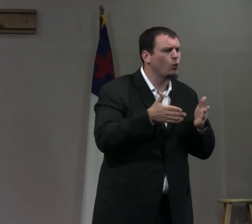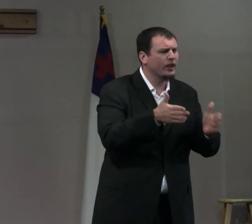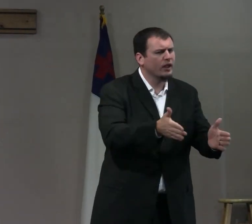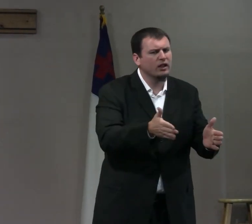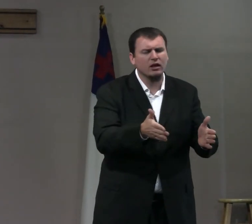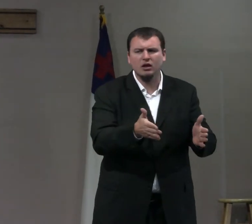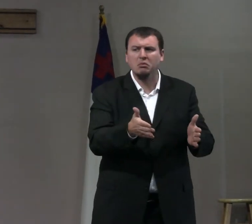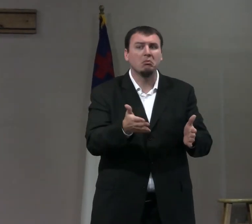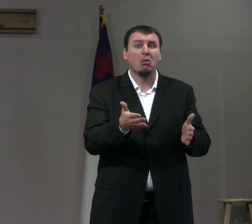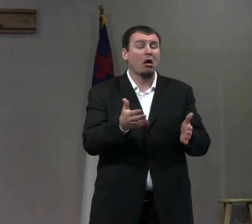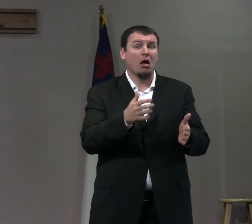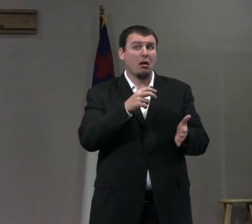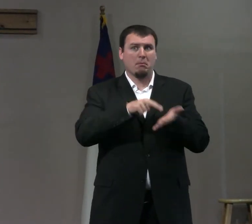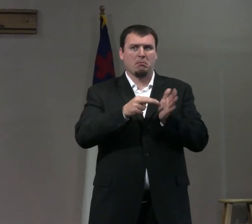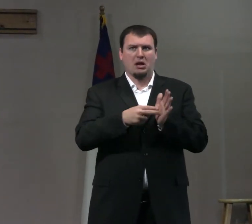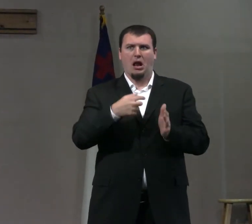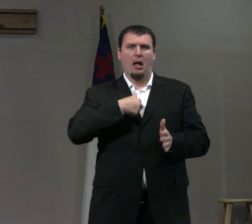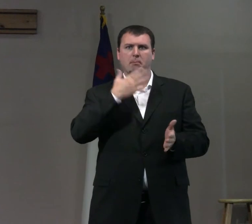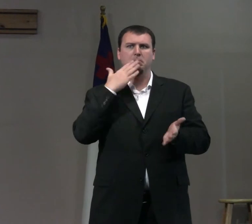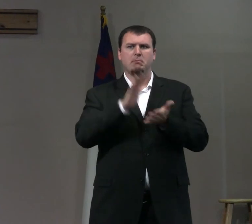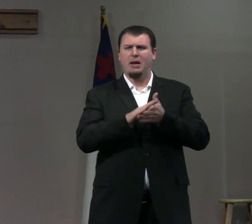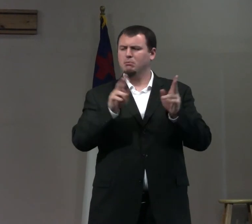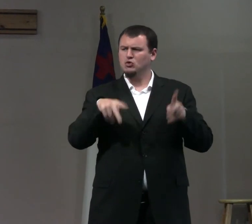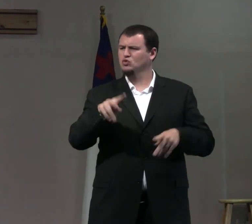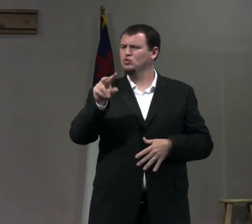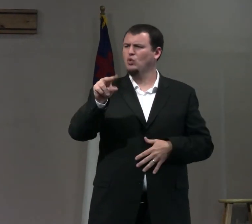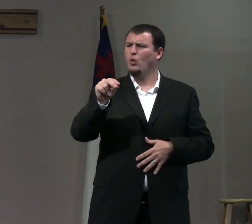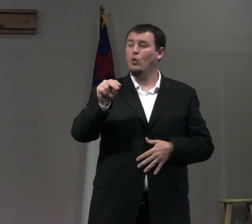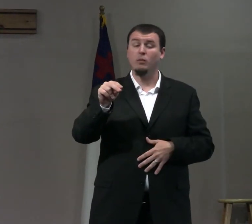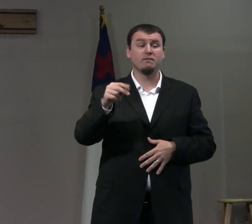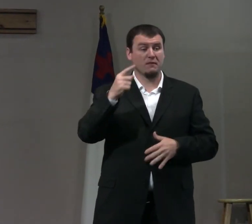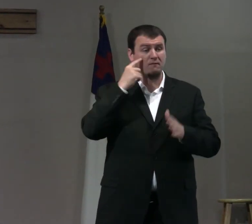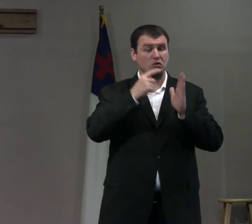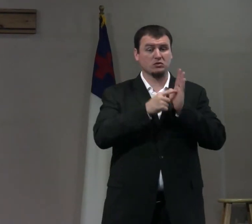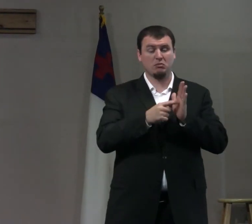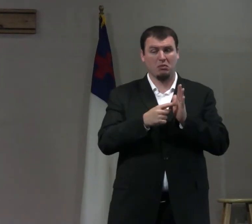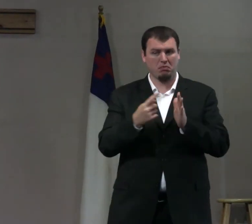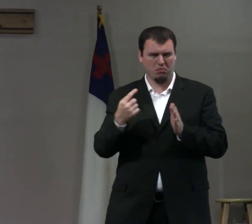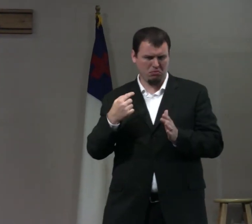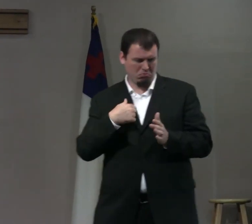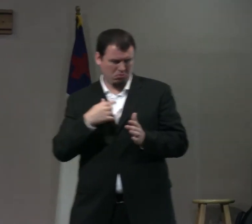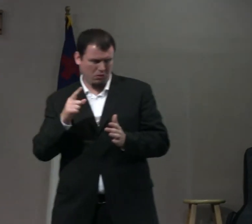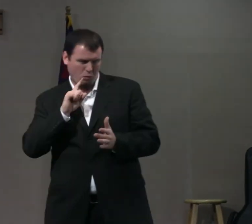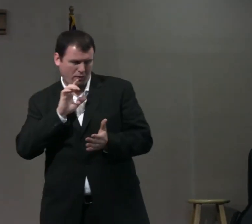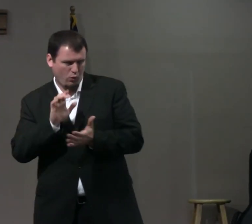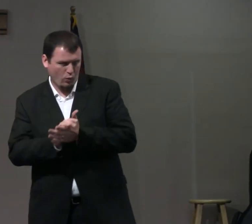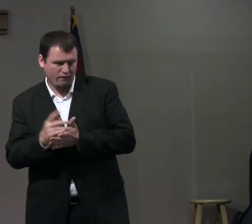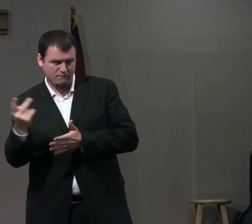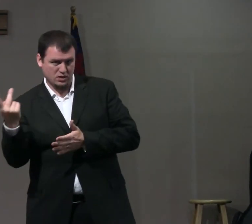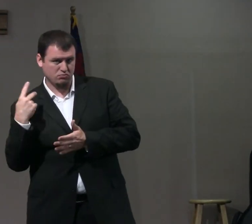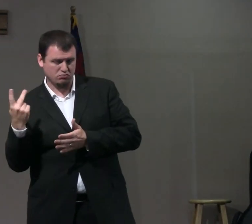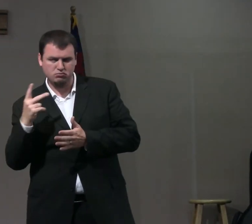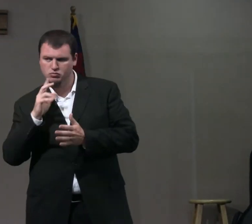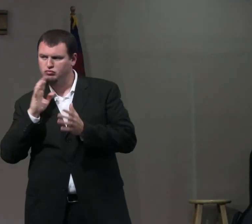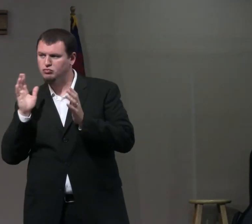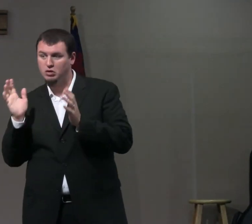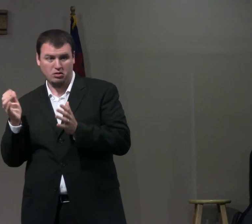Then maybe it's time for you to change the way you do things. For example,